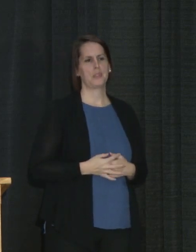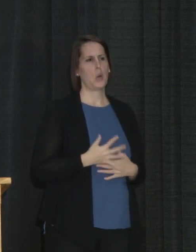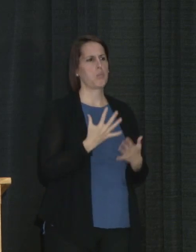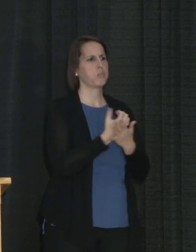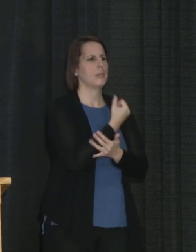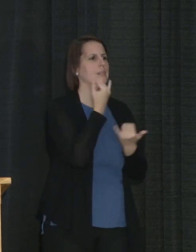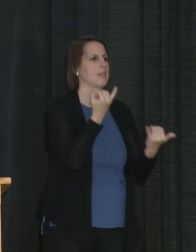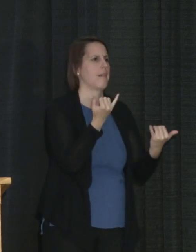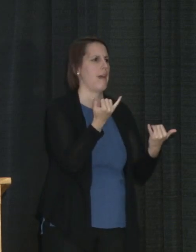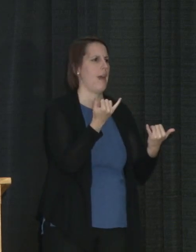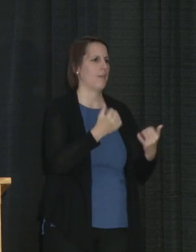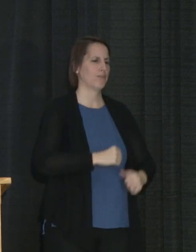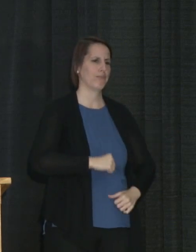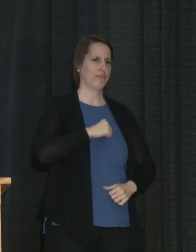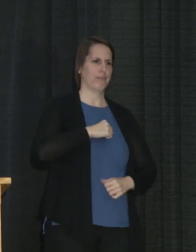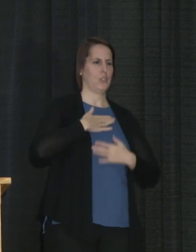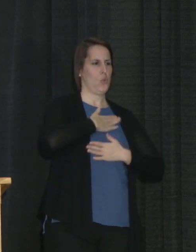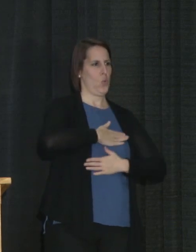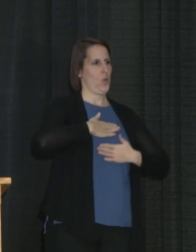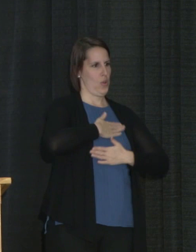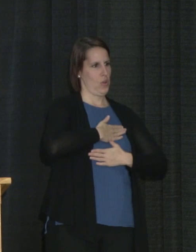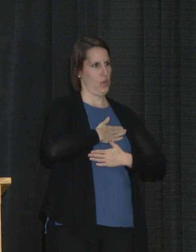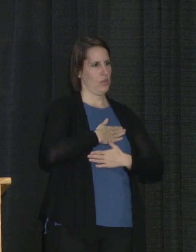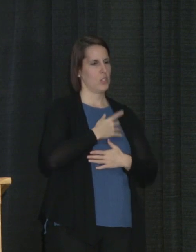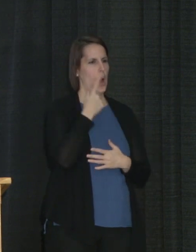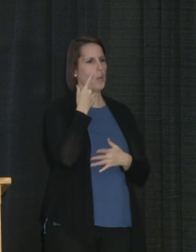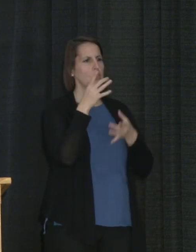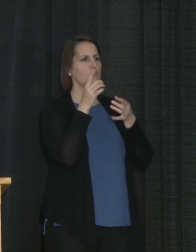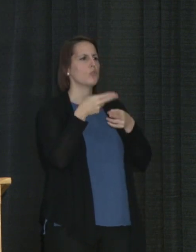speak momentarily about tomorrow for